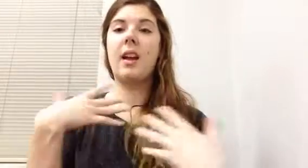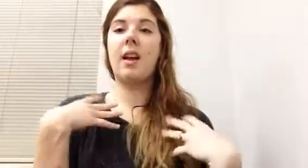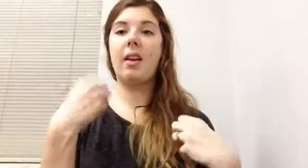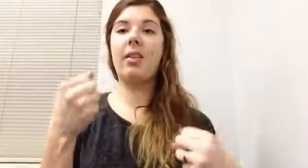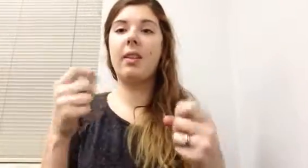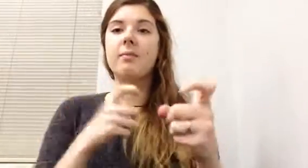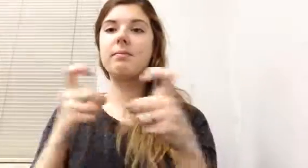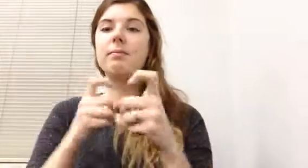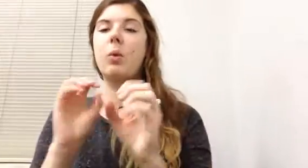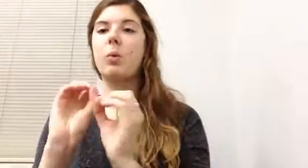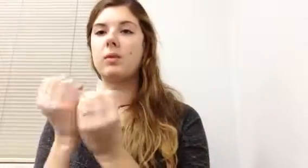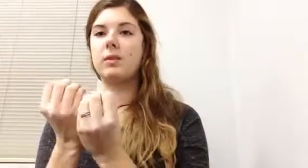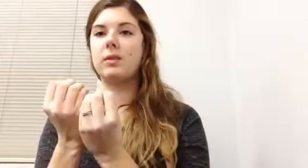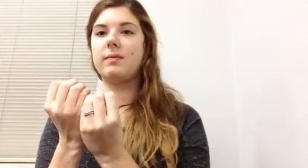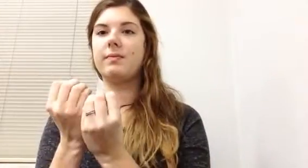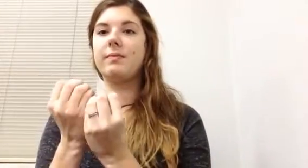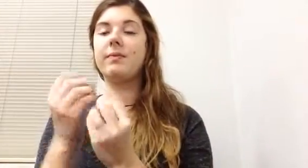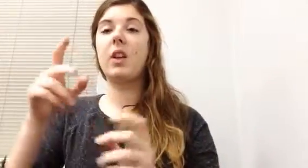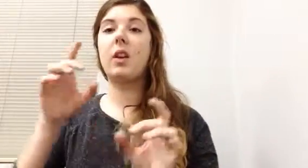Phobias are intense but irrational fears.